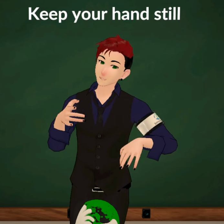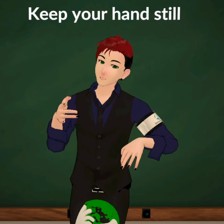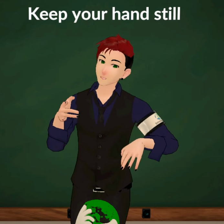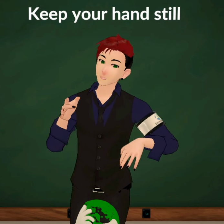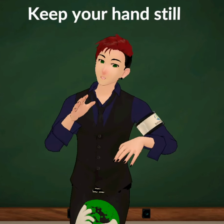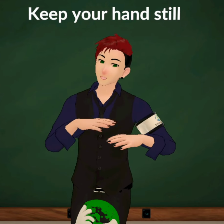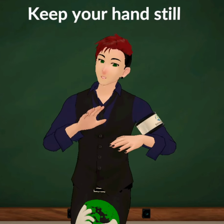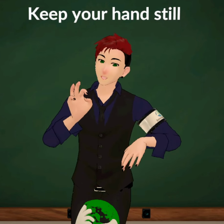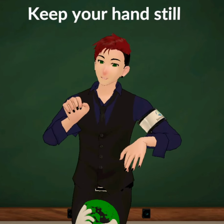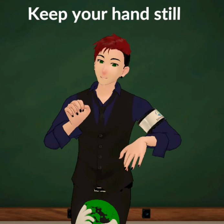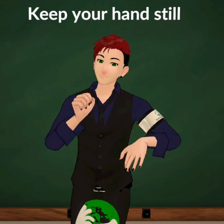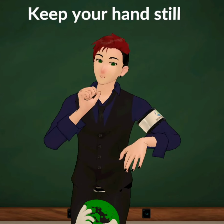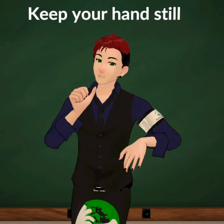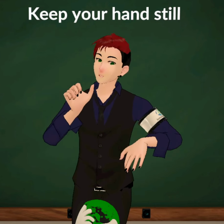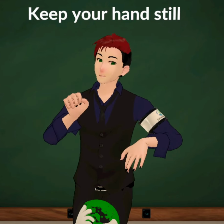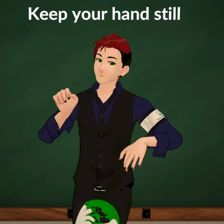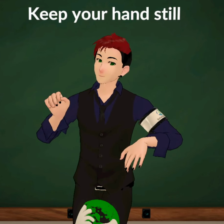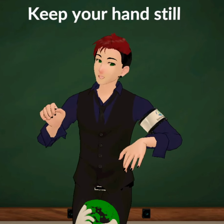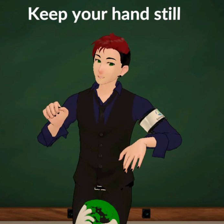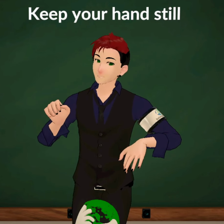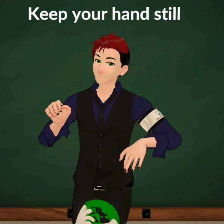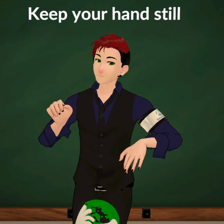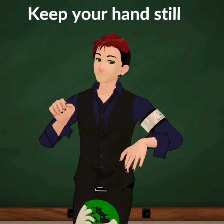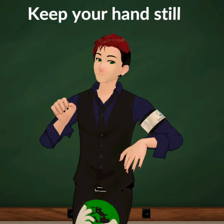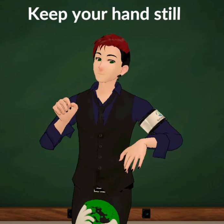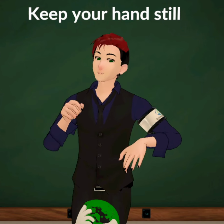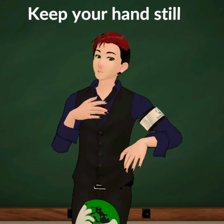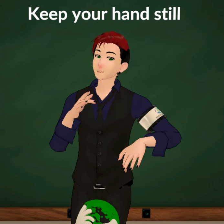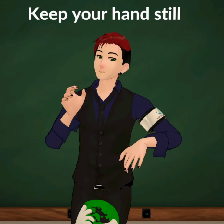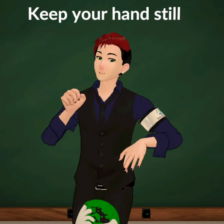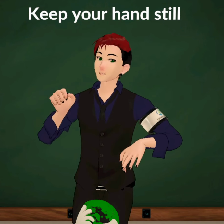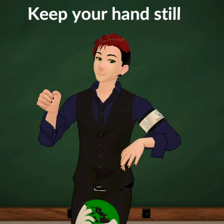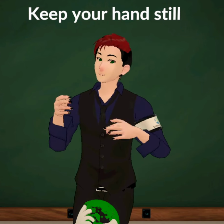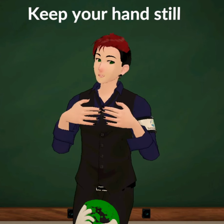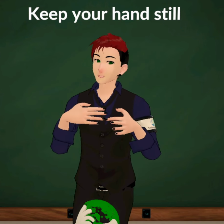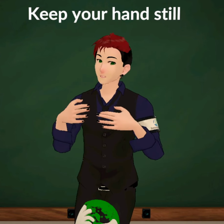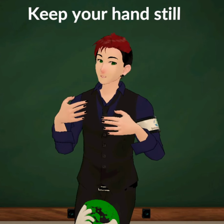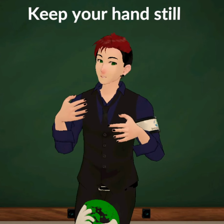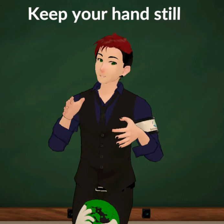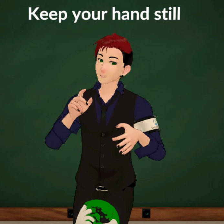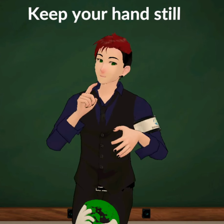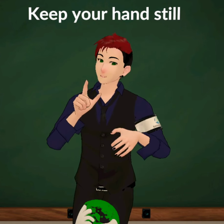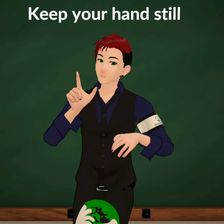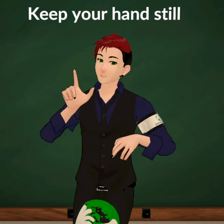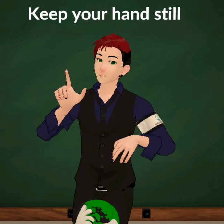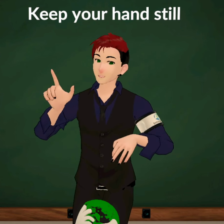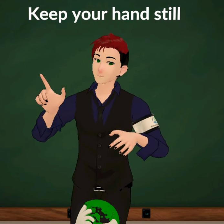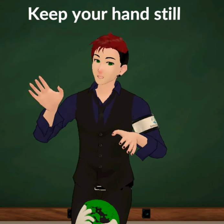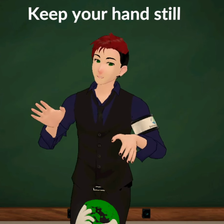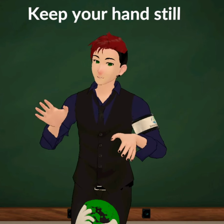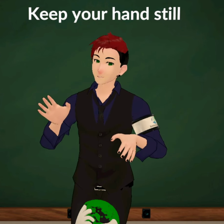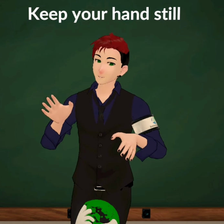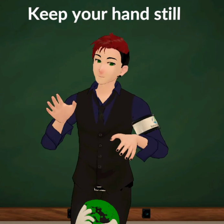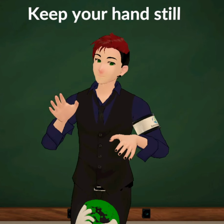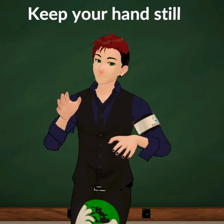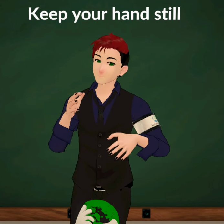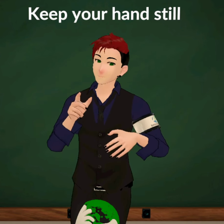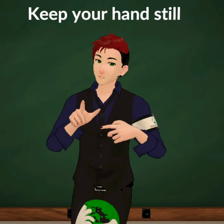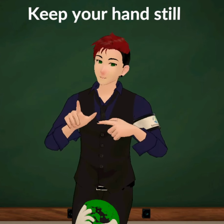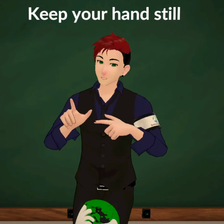Typically, though, on S's, you wouldn't bounce. You would typically just drag anyway, even if you were like a bouncer on most of